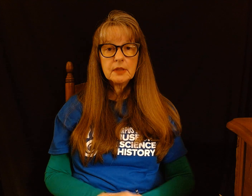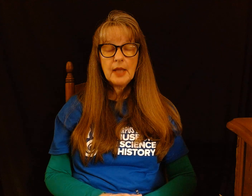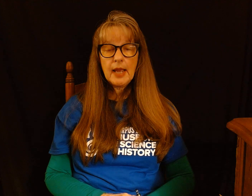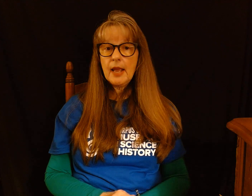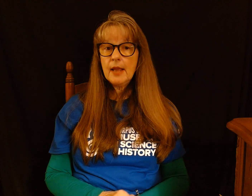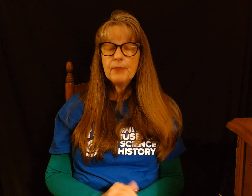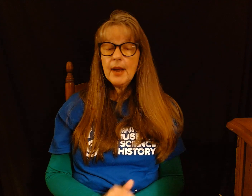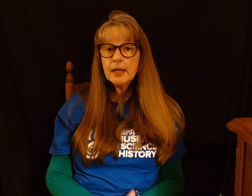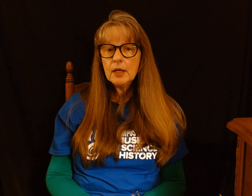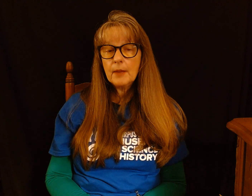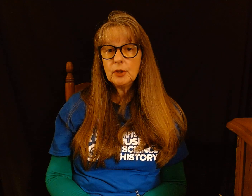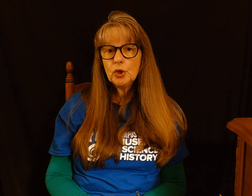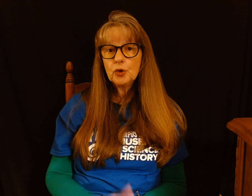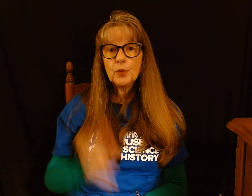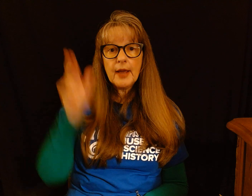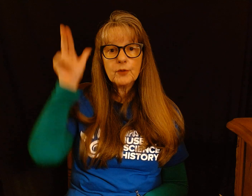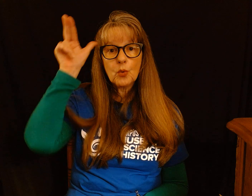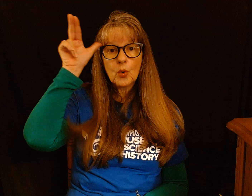they in pioneer? I mean, you would have your horse,